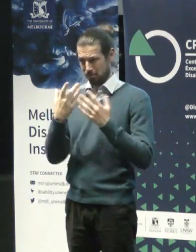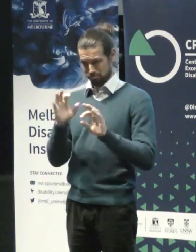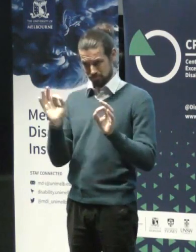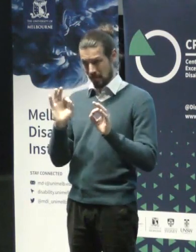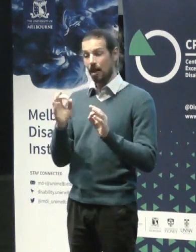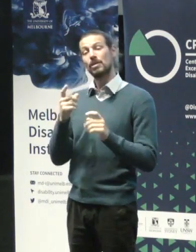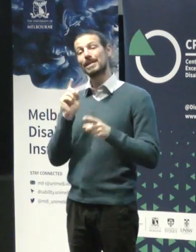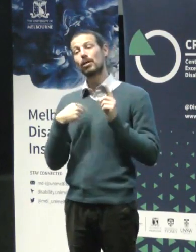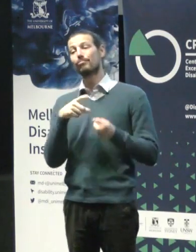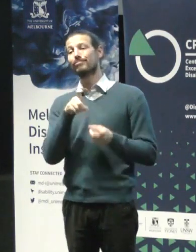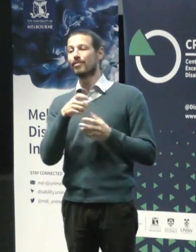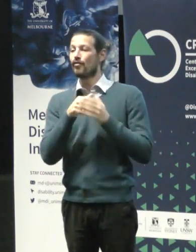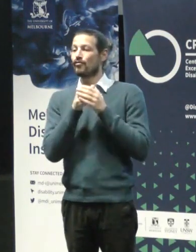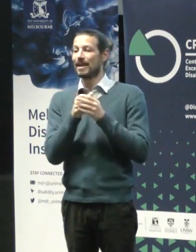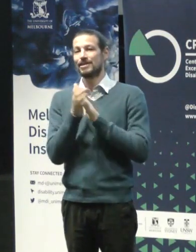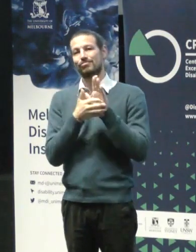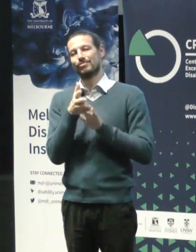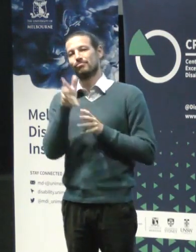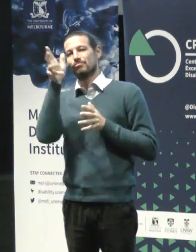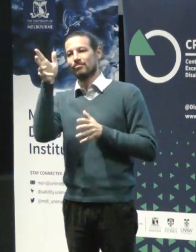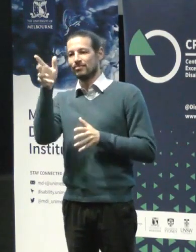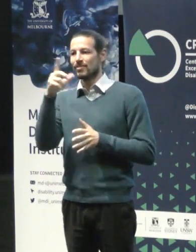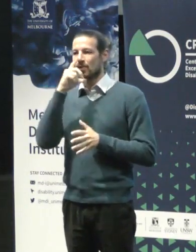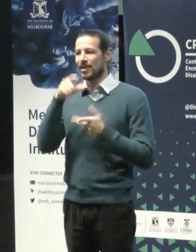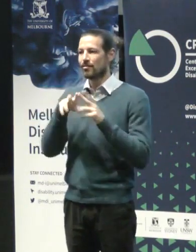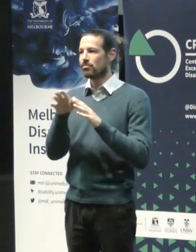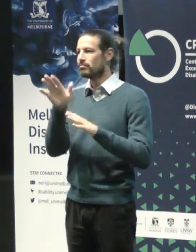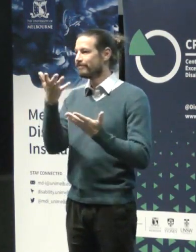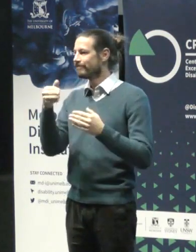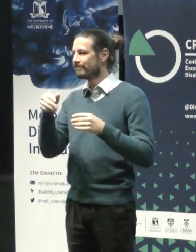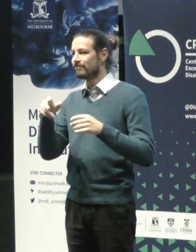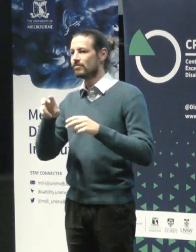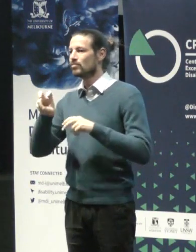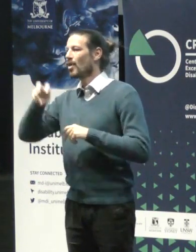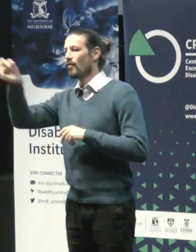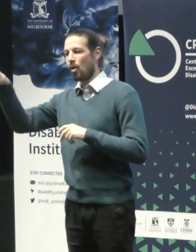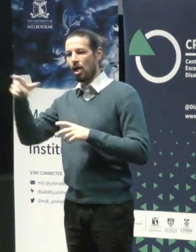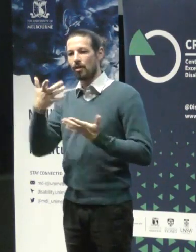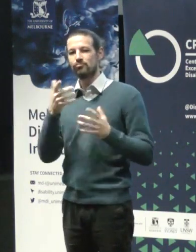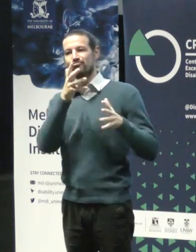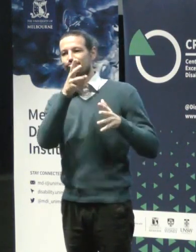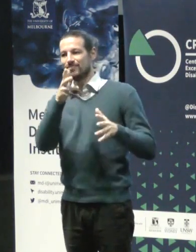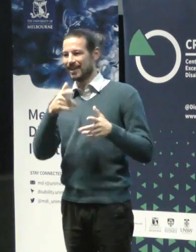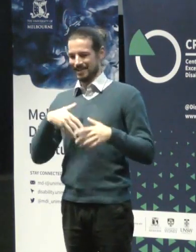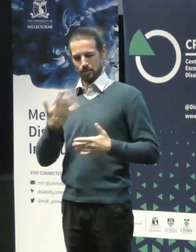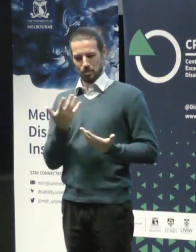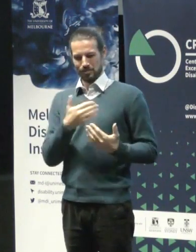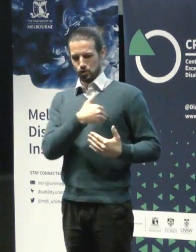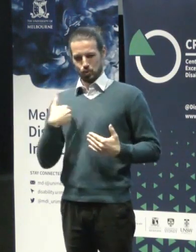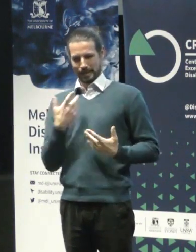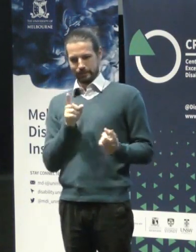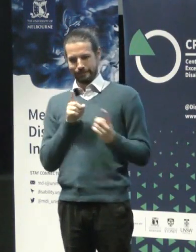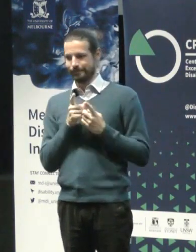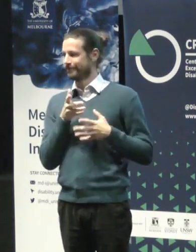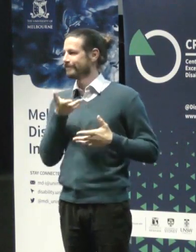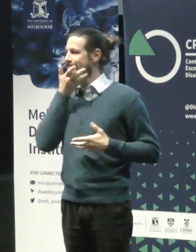employ friends because then I'd have somebody to talk to. I didn't want to make conversation with a total stranger. I found it difficult.